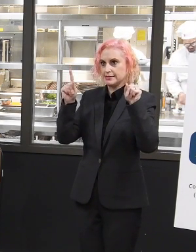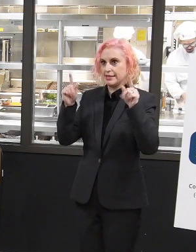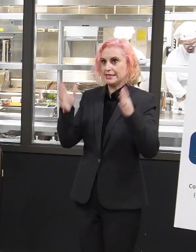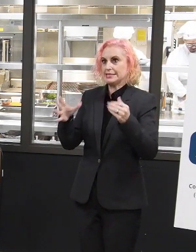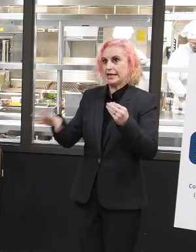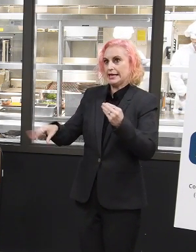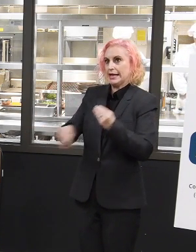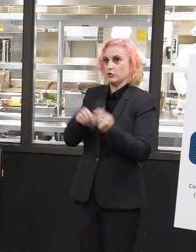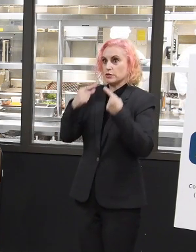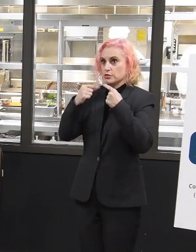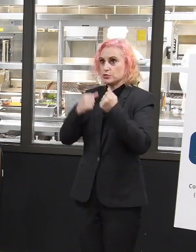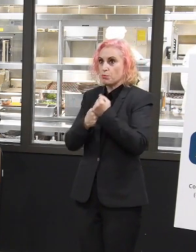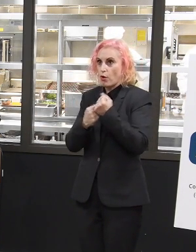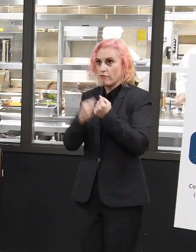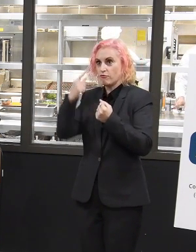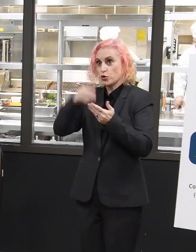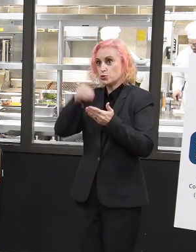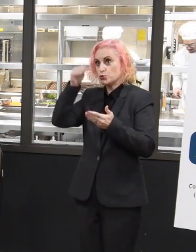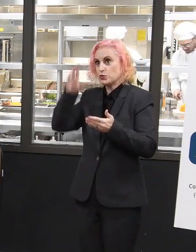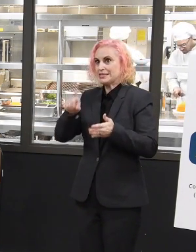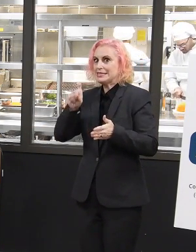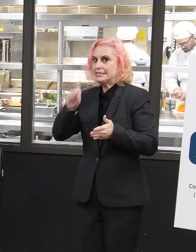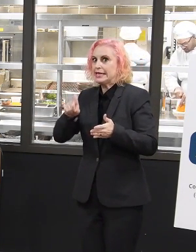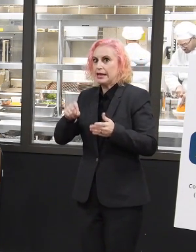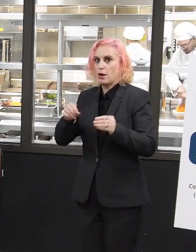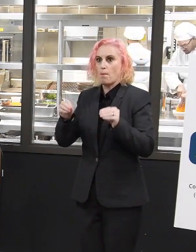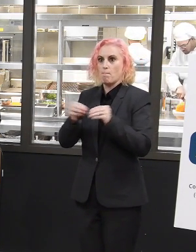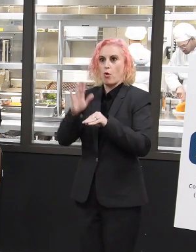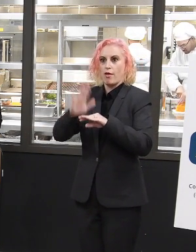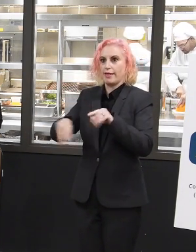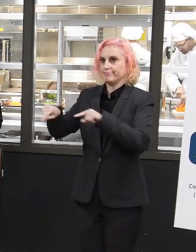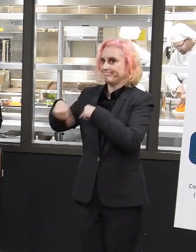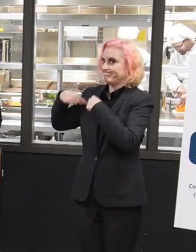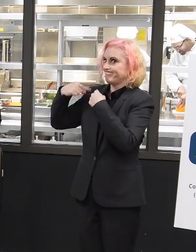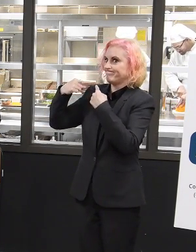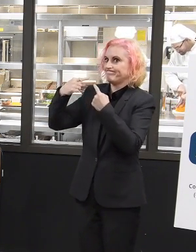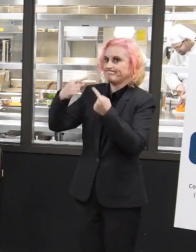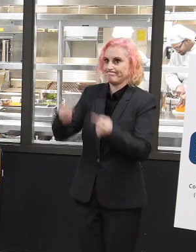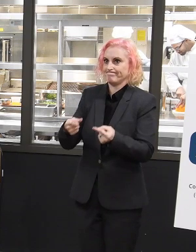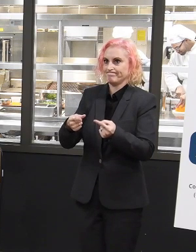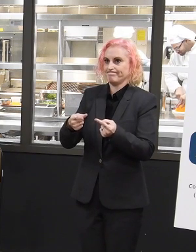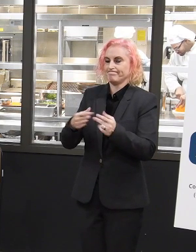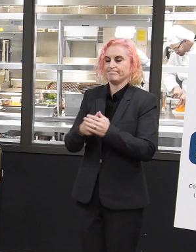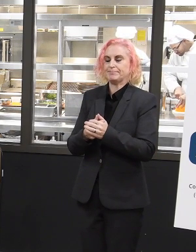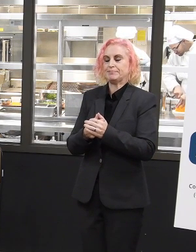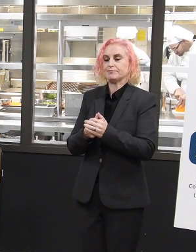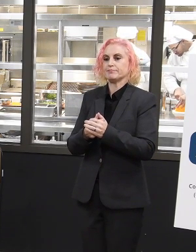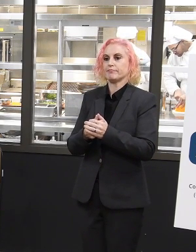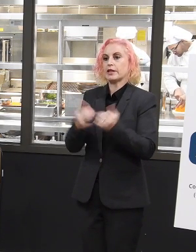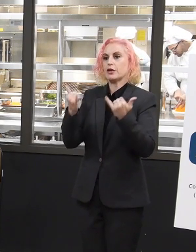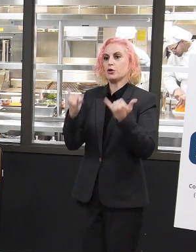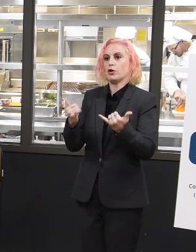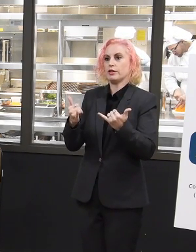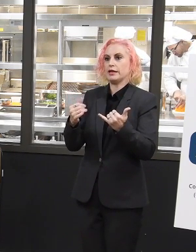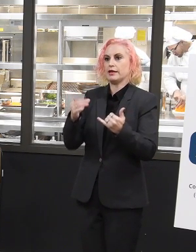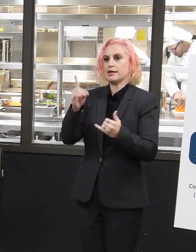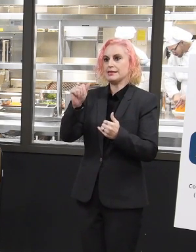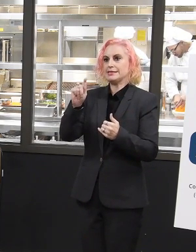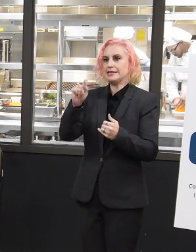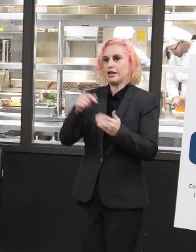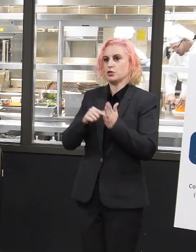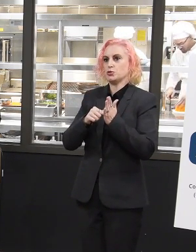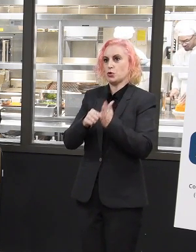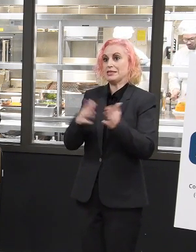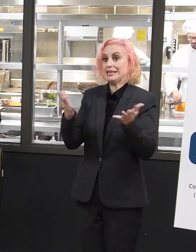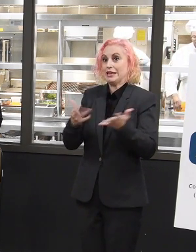additional support for students is needed more than ever before, as you heard from our county executive. Currently, data shows that